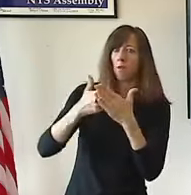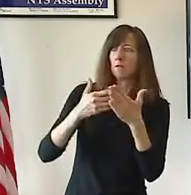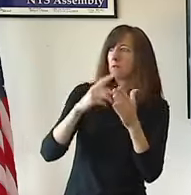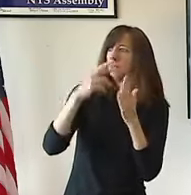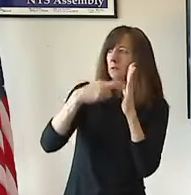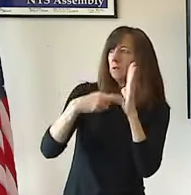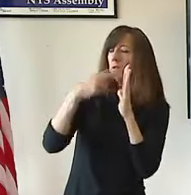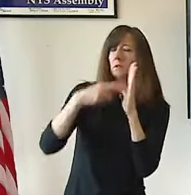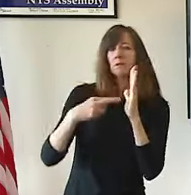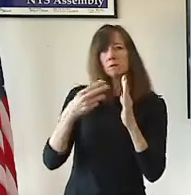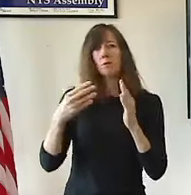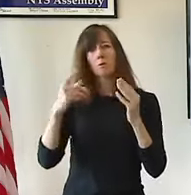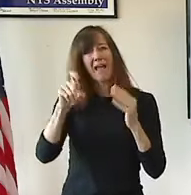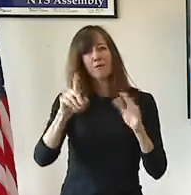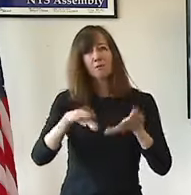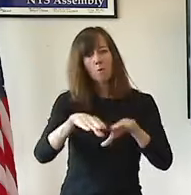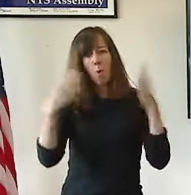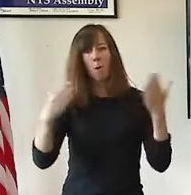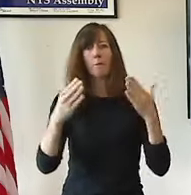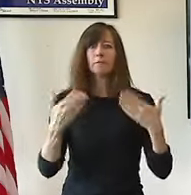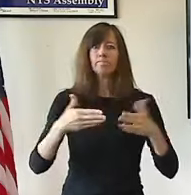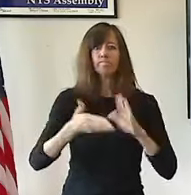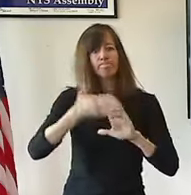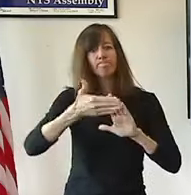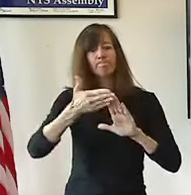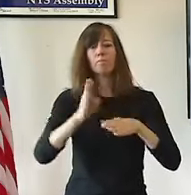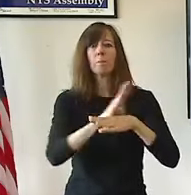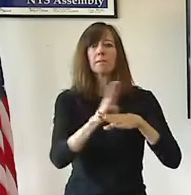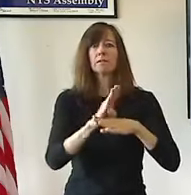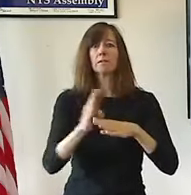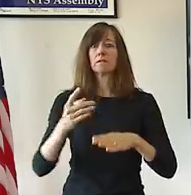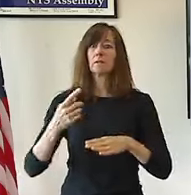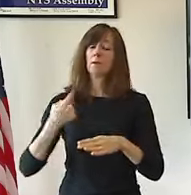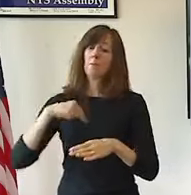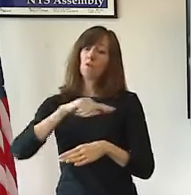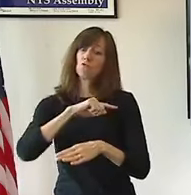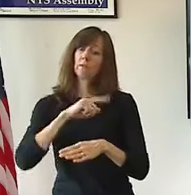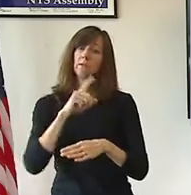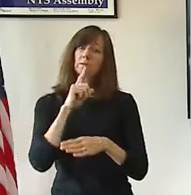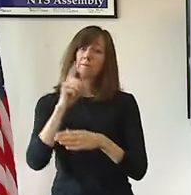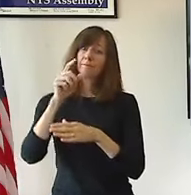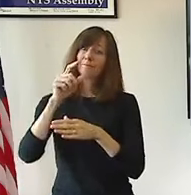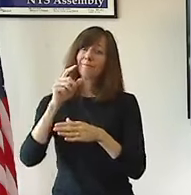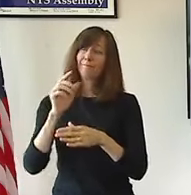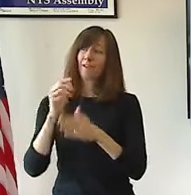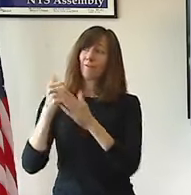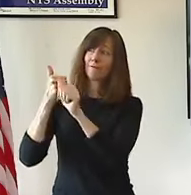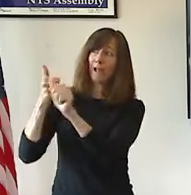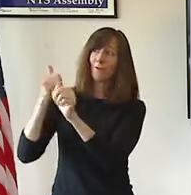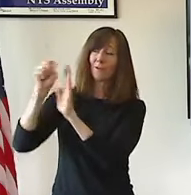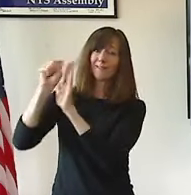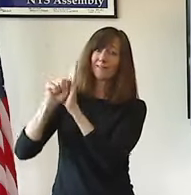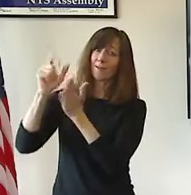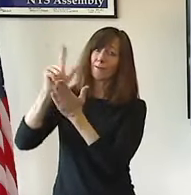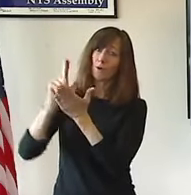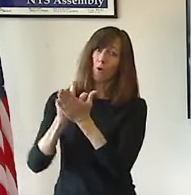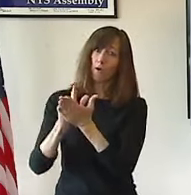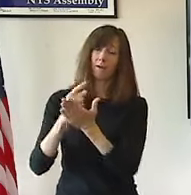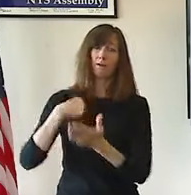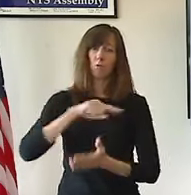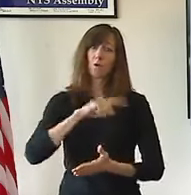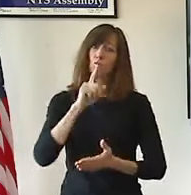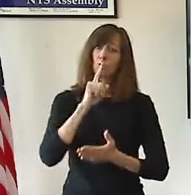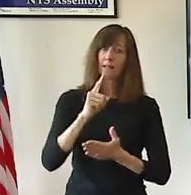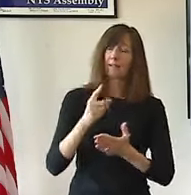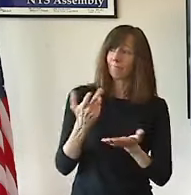this daily. In fact, under state law, we're the ones that are required to oversee public health. It's mandated that we do that. We feel